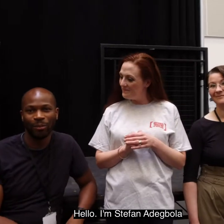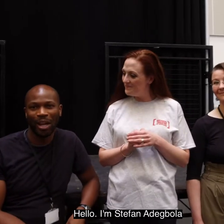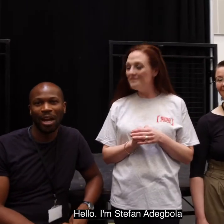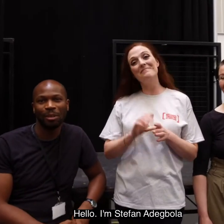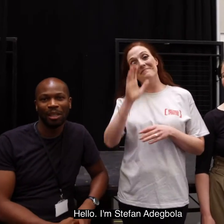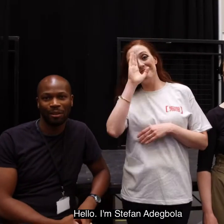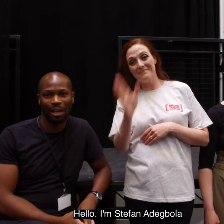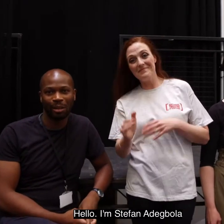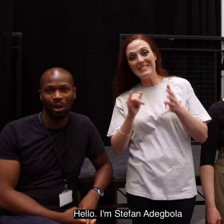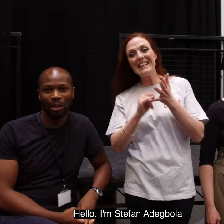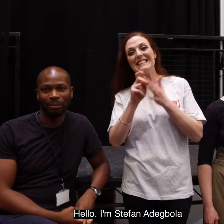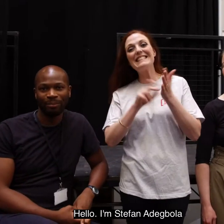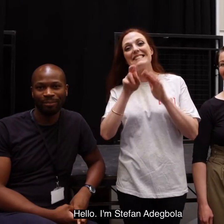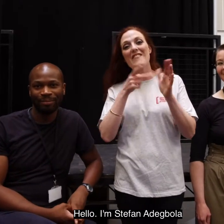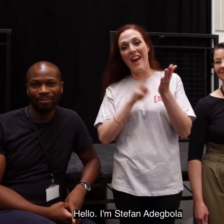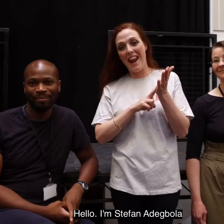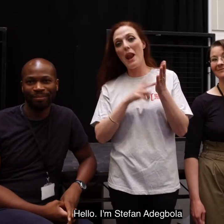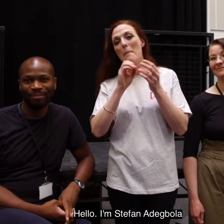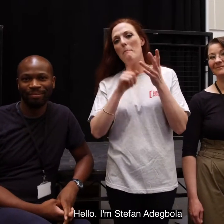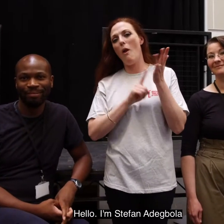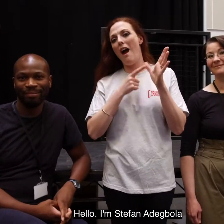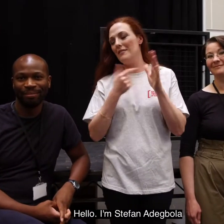Hello, I'm Stefan Adegbolo,